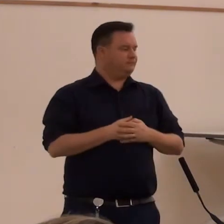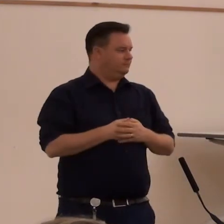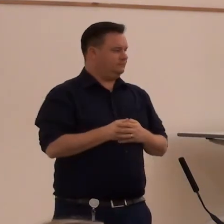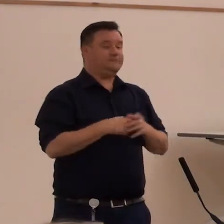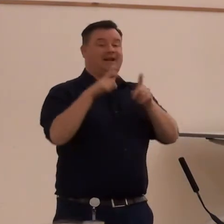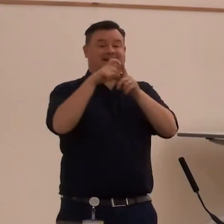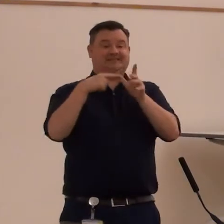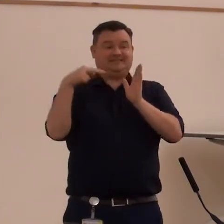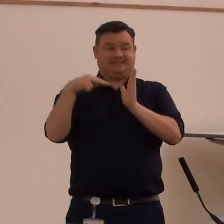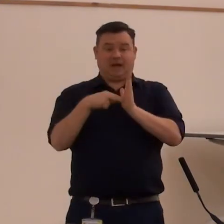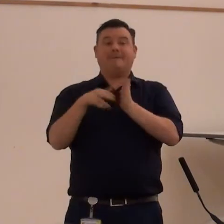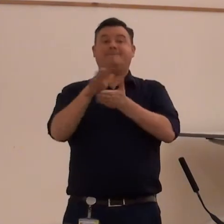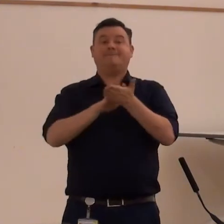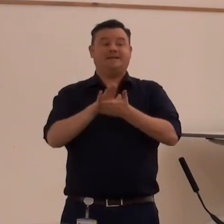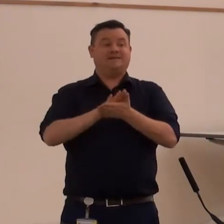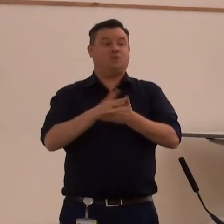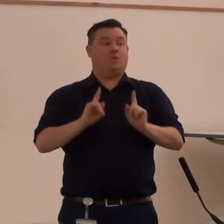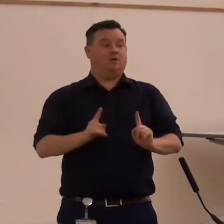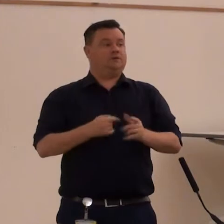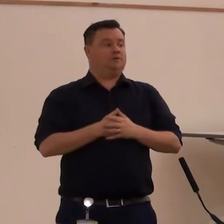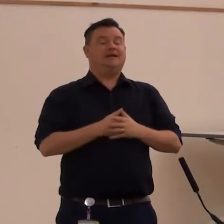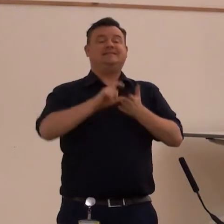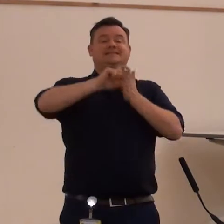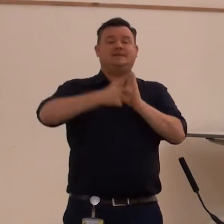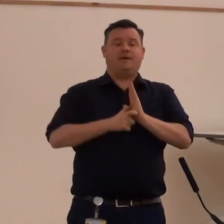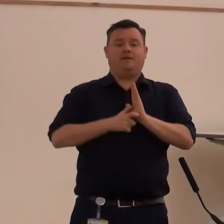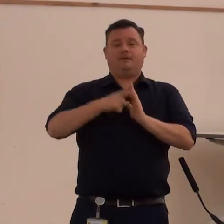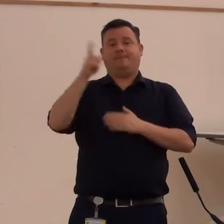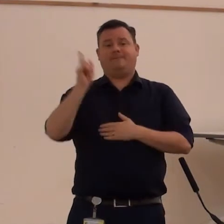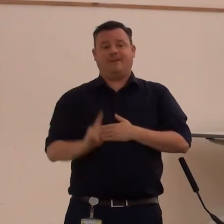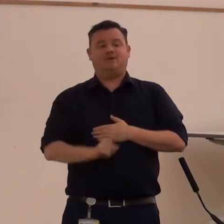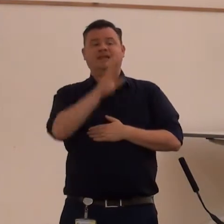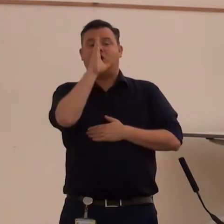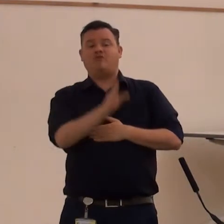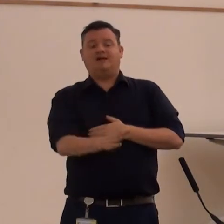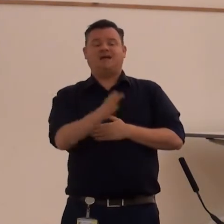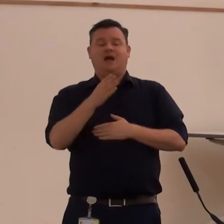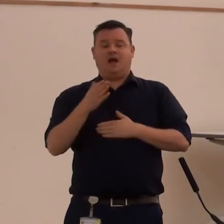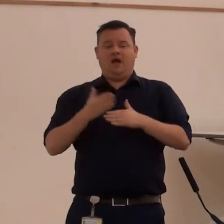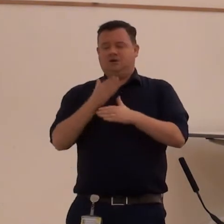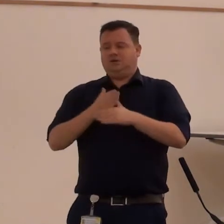yeah, Dan, apart from being a bloke's name, is the Disabled People's Direct Action Network.